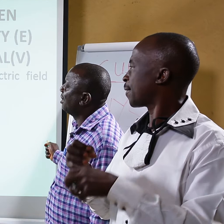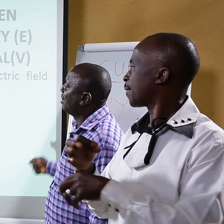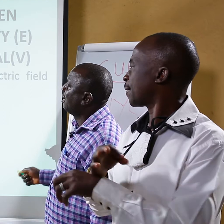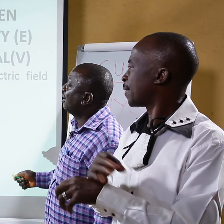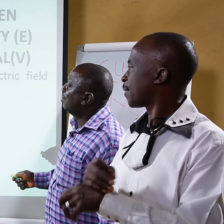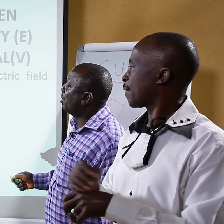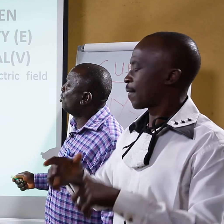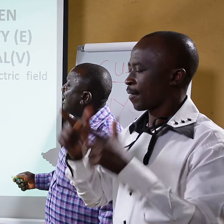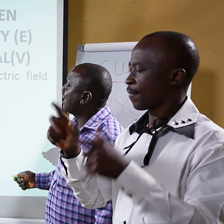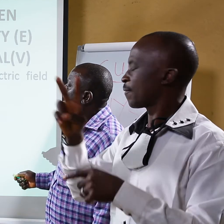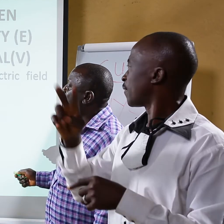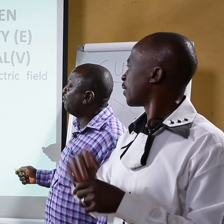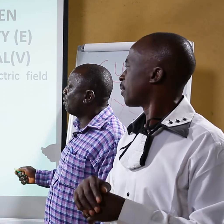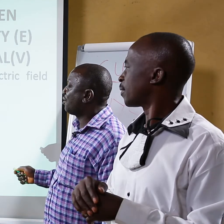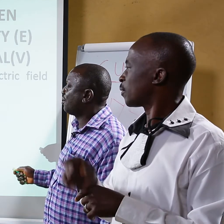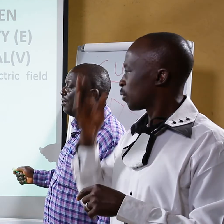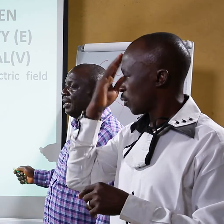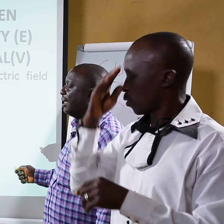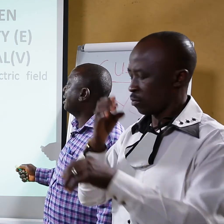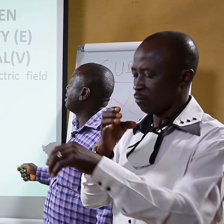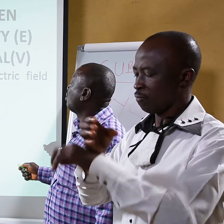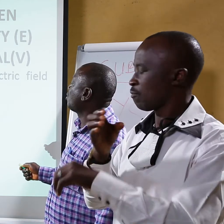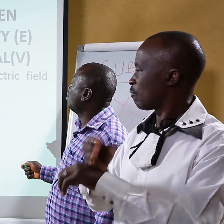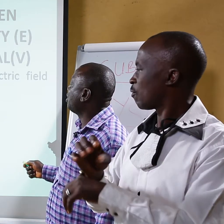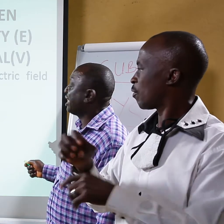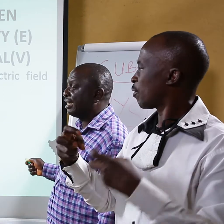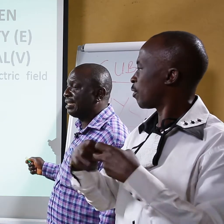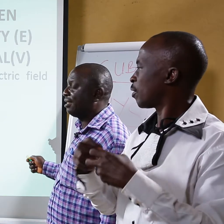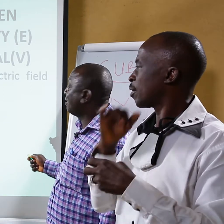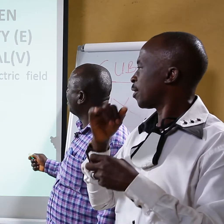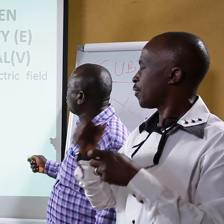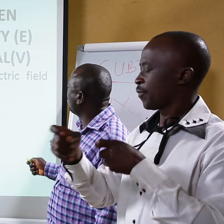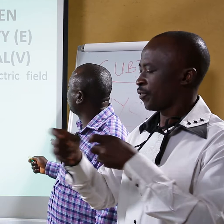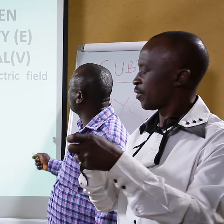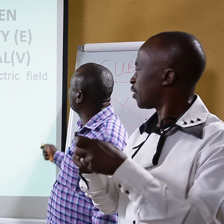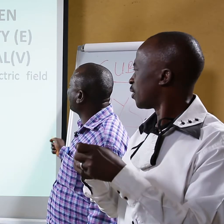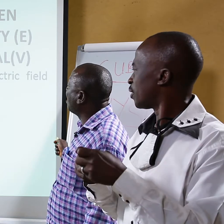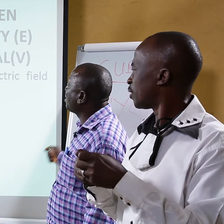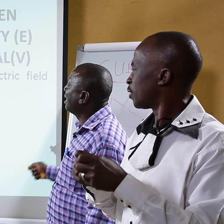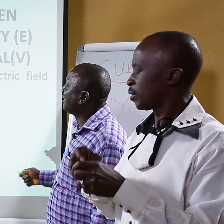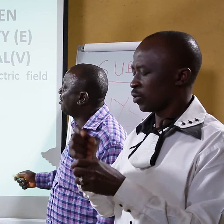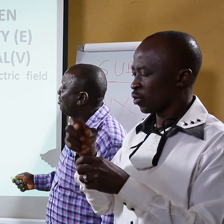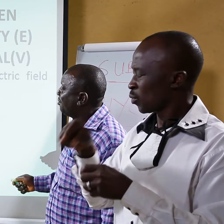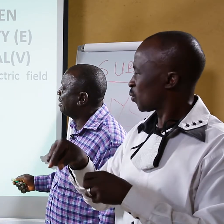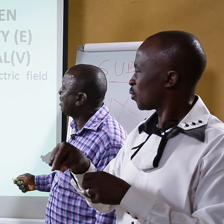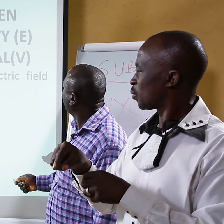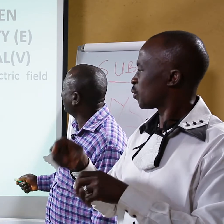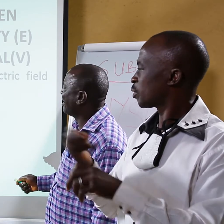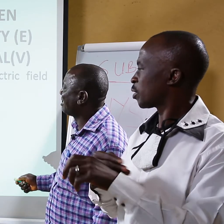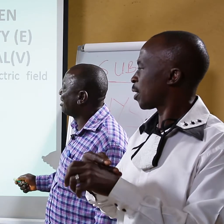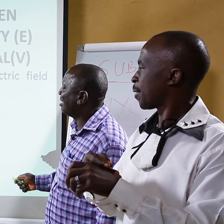V. We know that electric force is equals to charge, small q, times electric